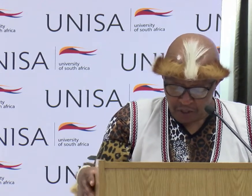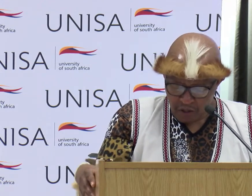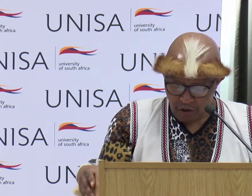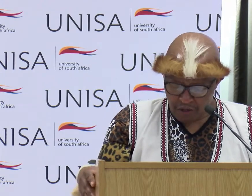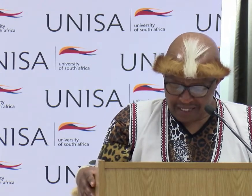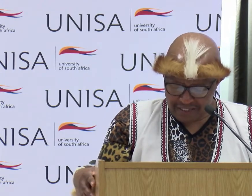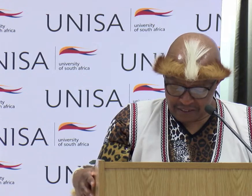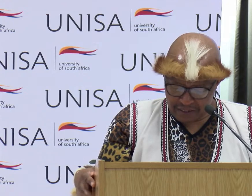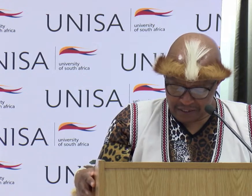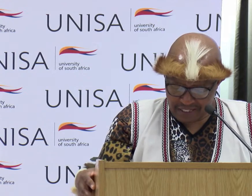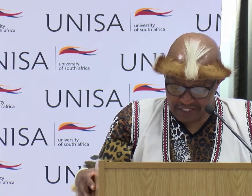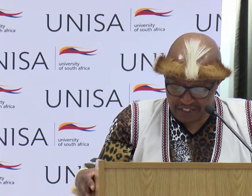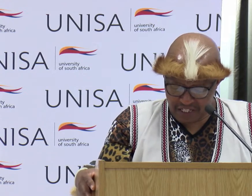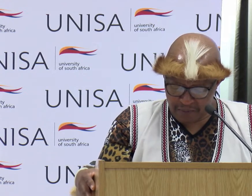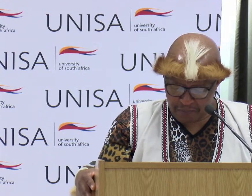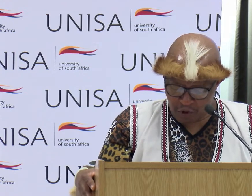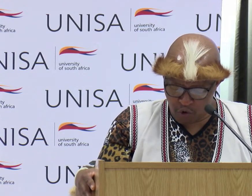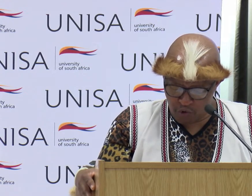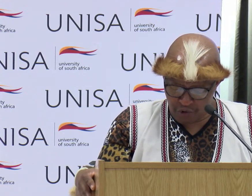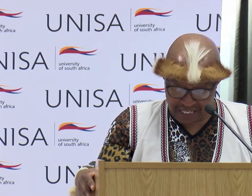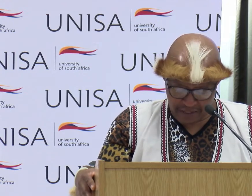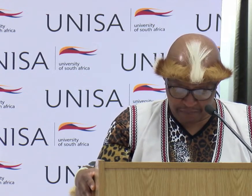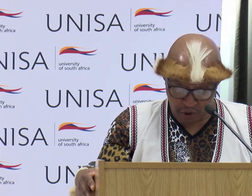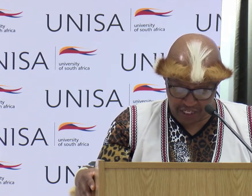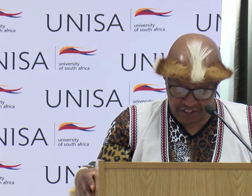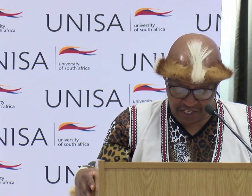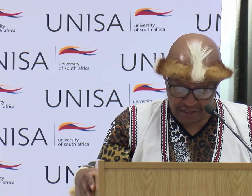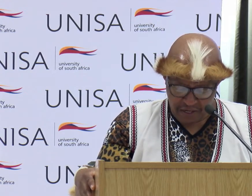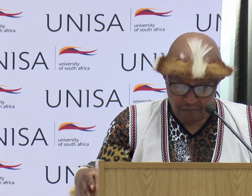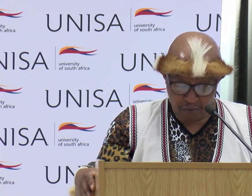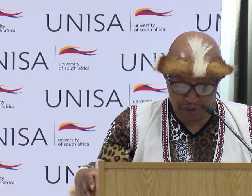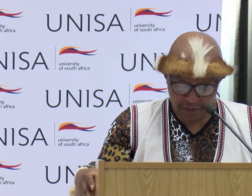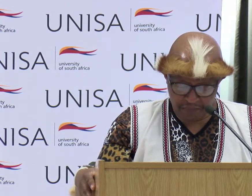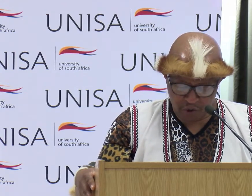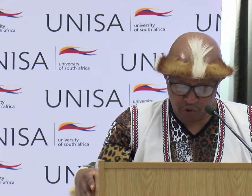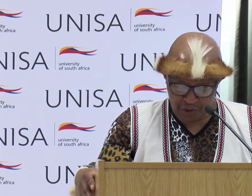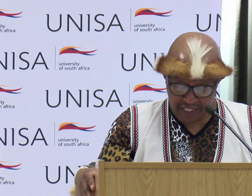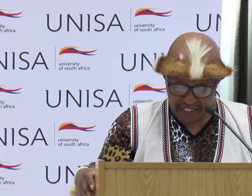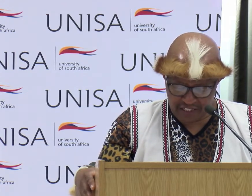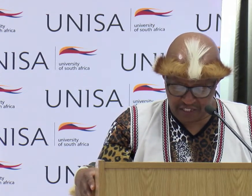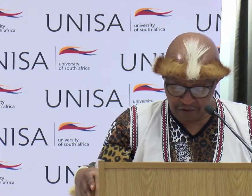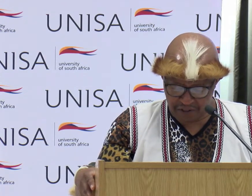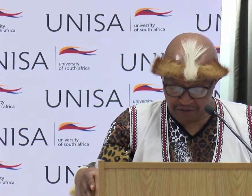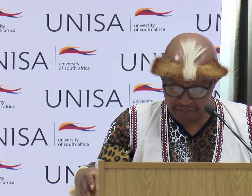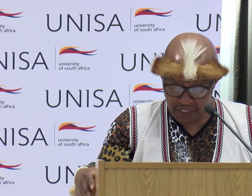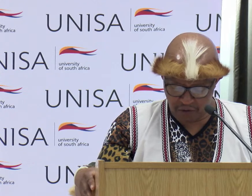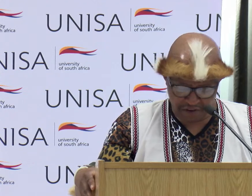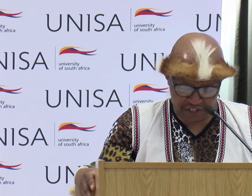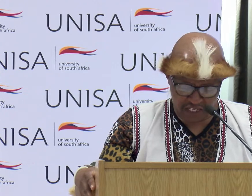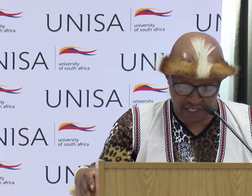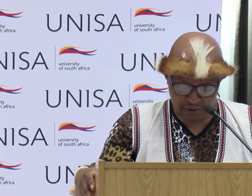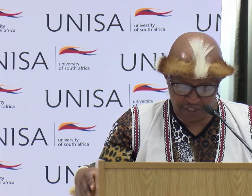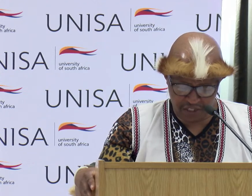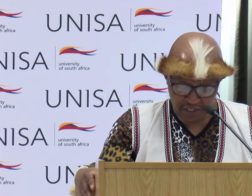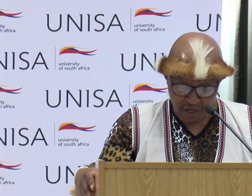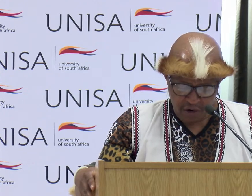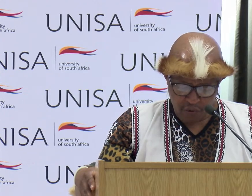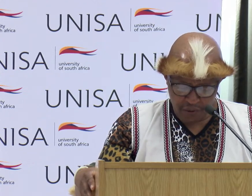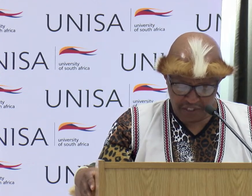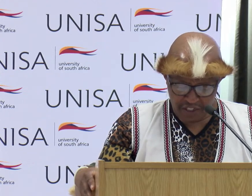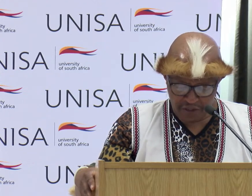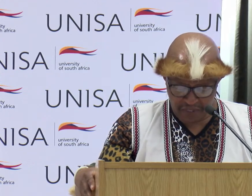literature, oral traditional prose and poetry, modern prose and history of development of African